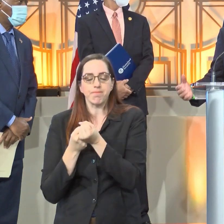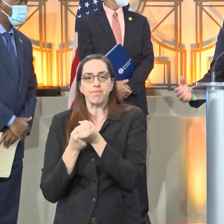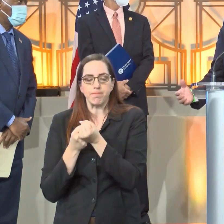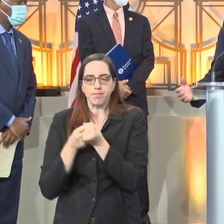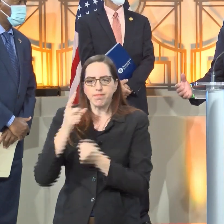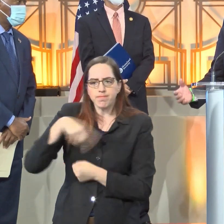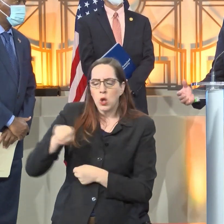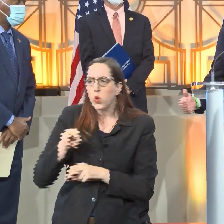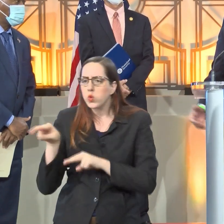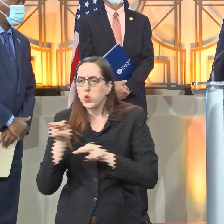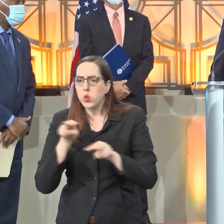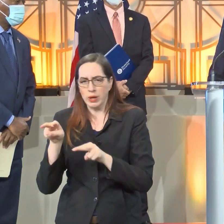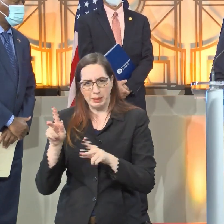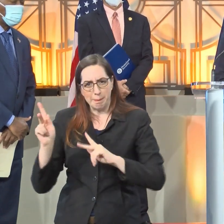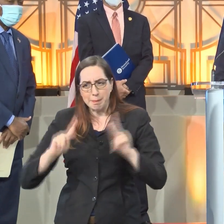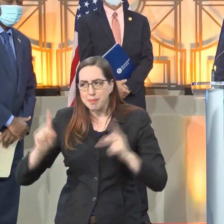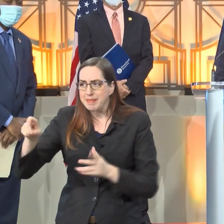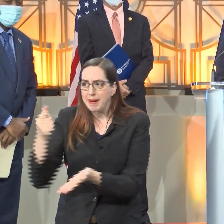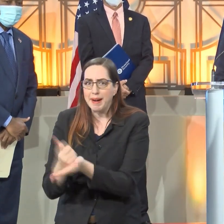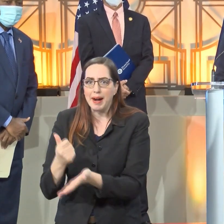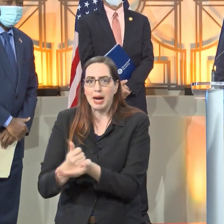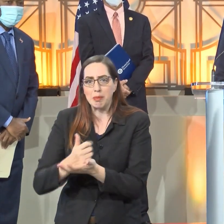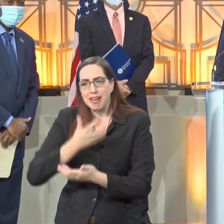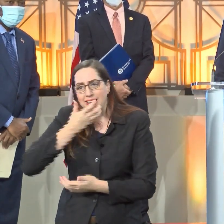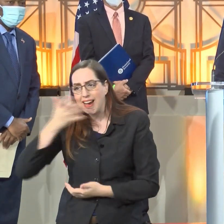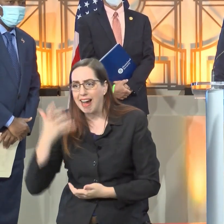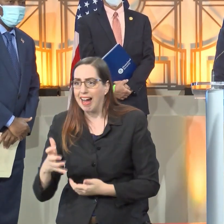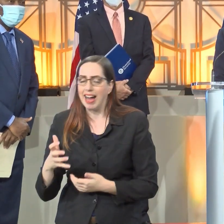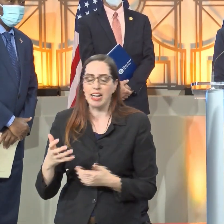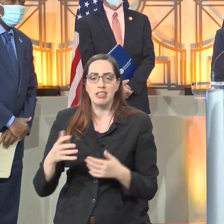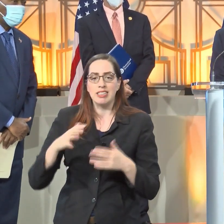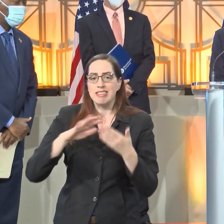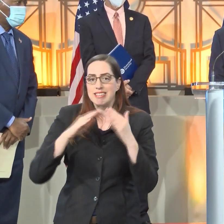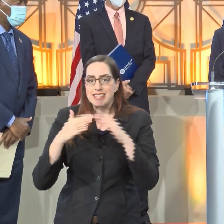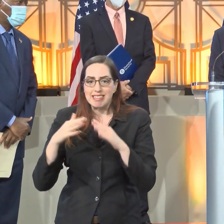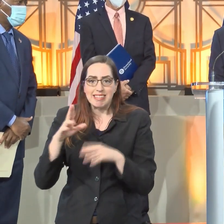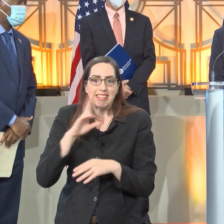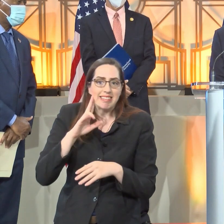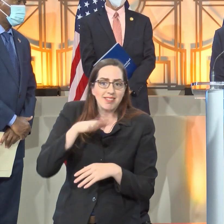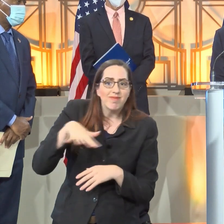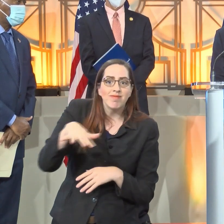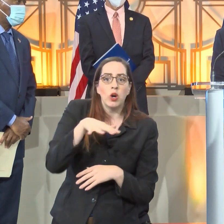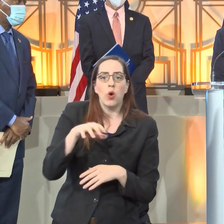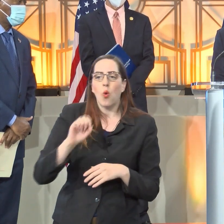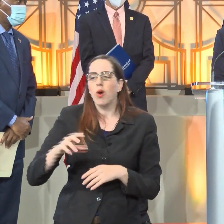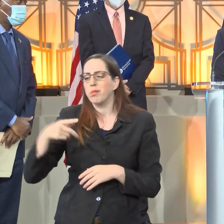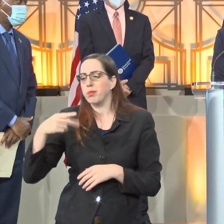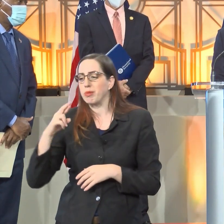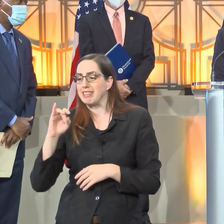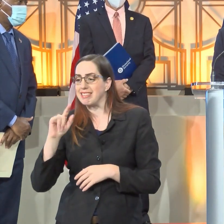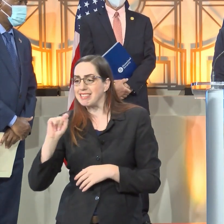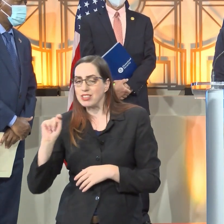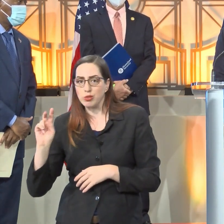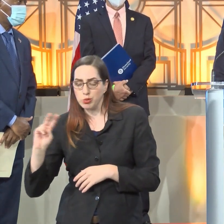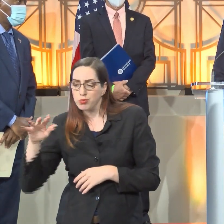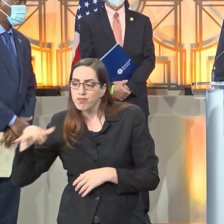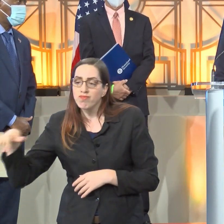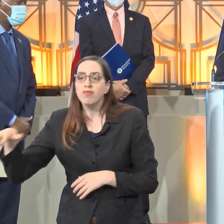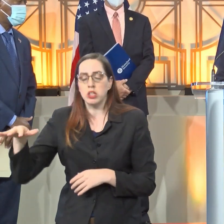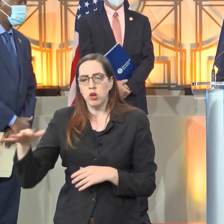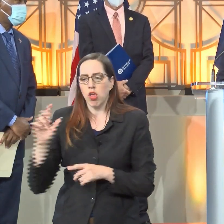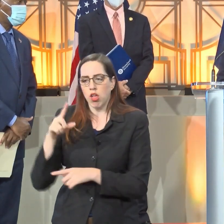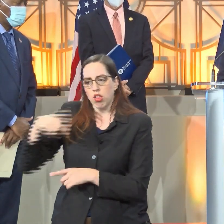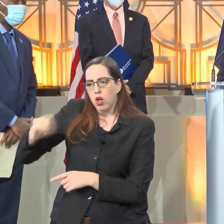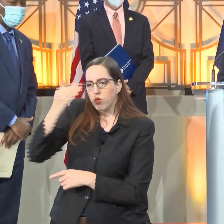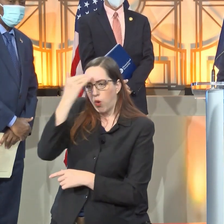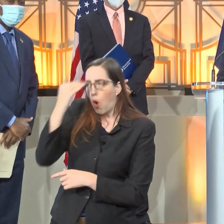sure that those who are most vulnerable in our communities, whether in the city of Houston or in Precinct 2, know that they have people